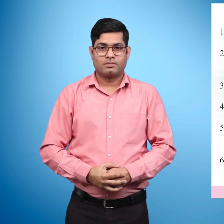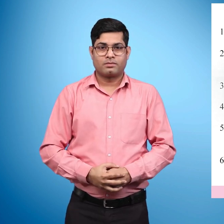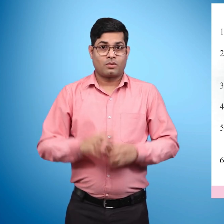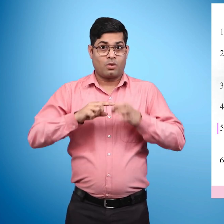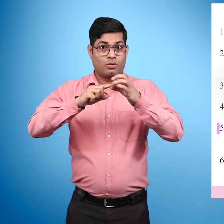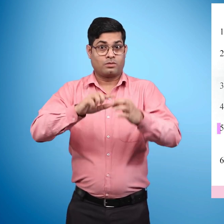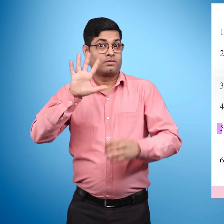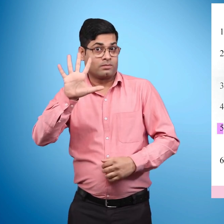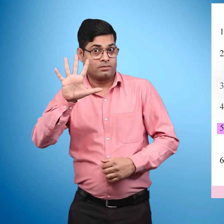Question number